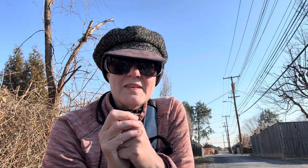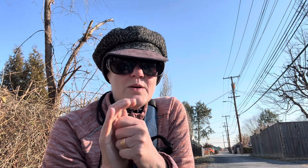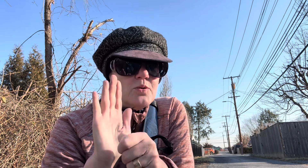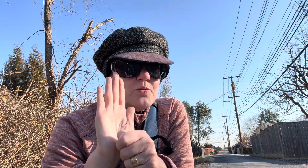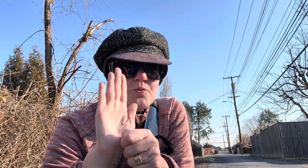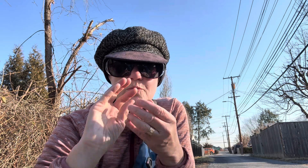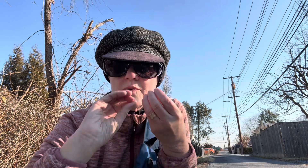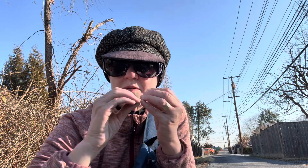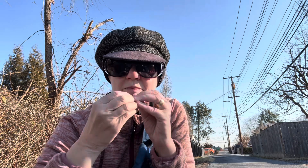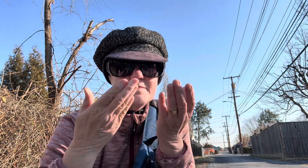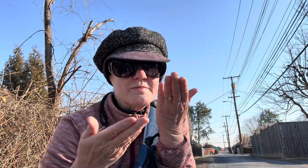his macros.